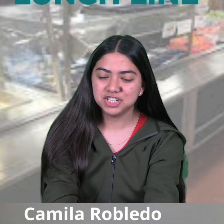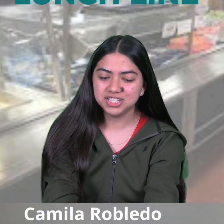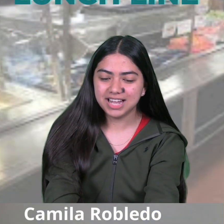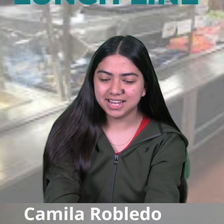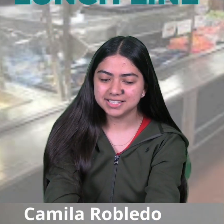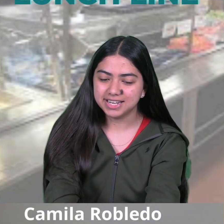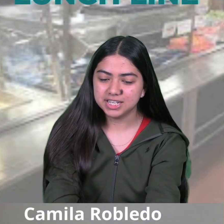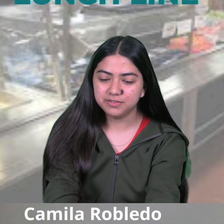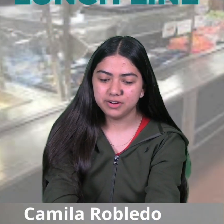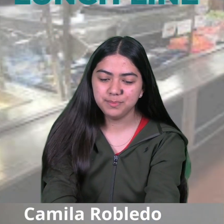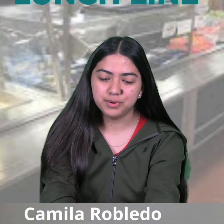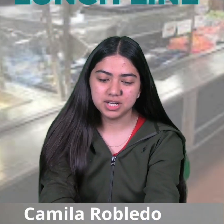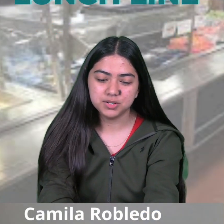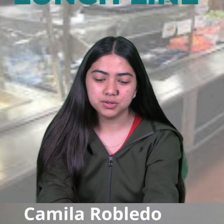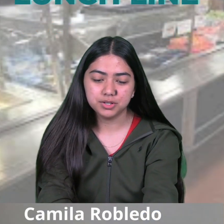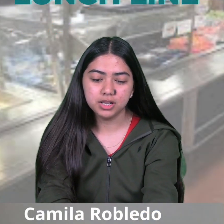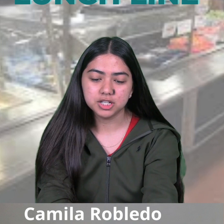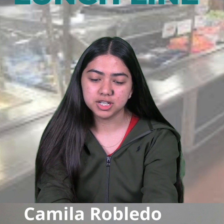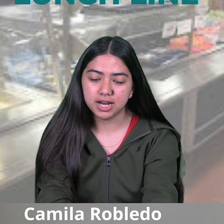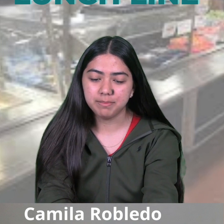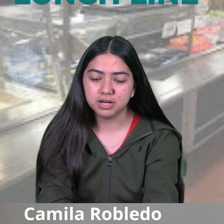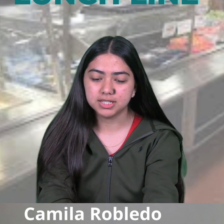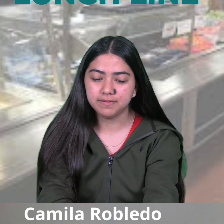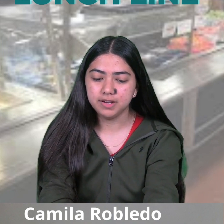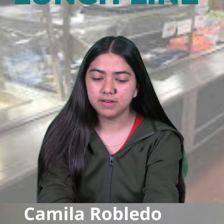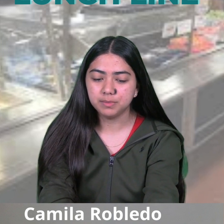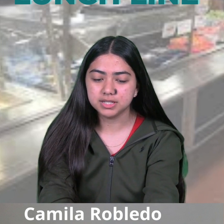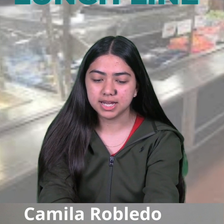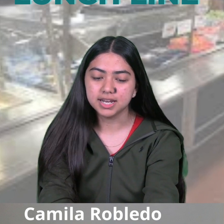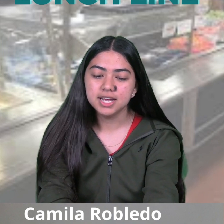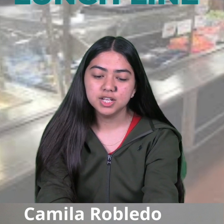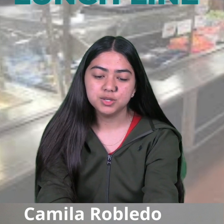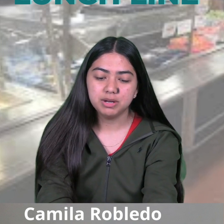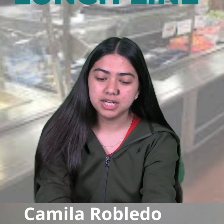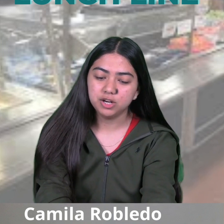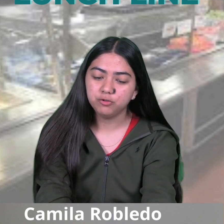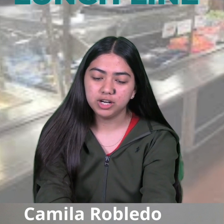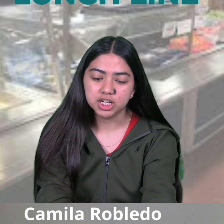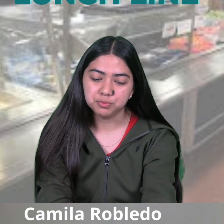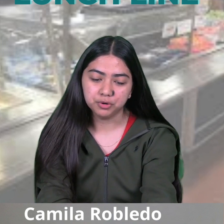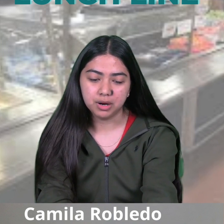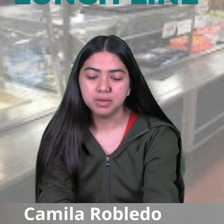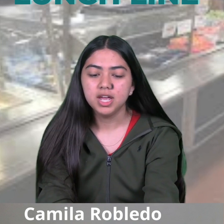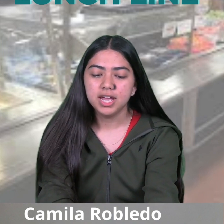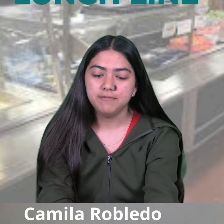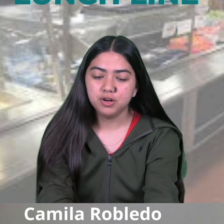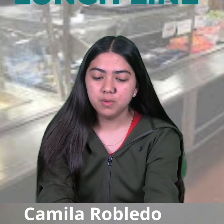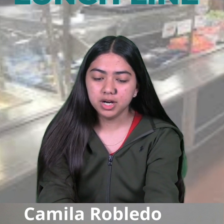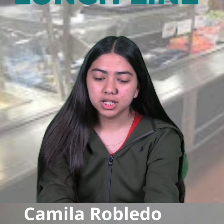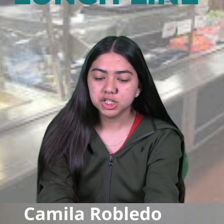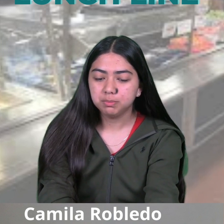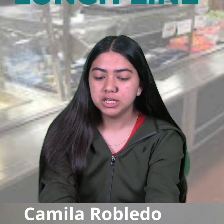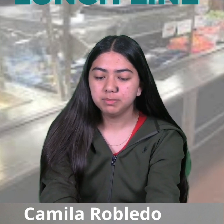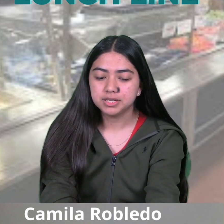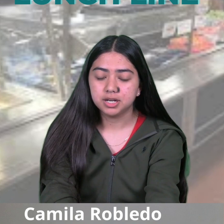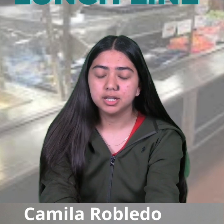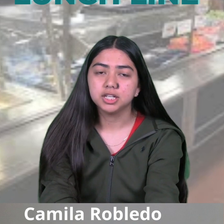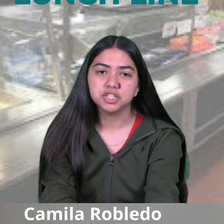Attention Lions, it is very important to go through the lunch line and meet our 75% to maintain our free lunch program. If you don't want your lunch, please place it on the lunch